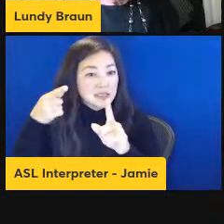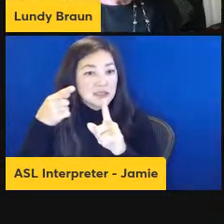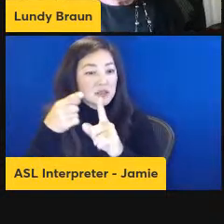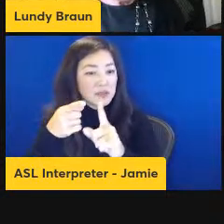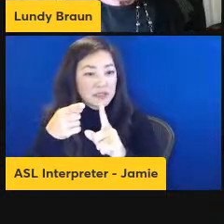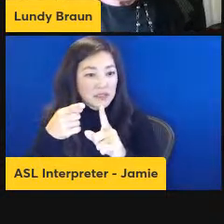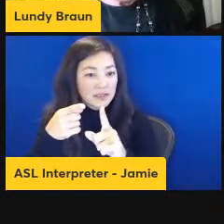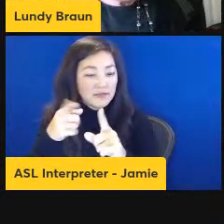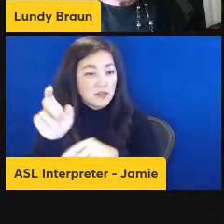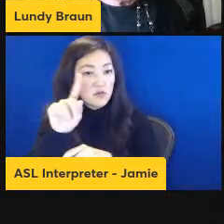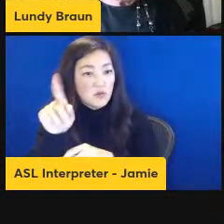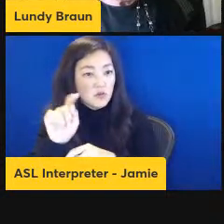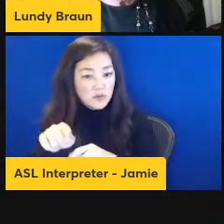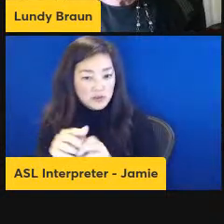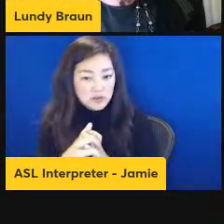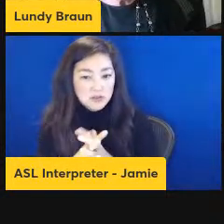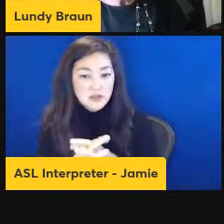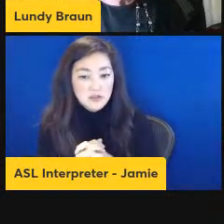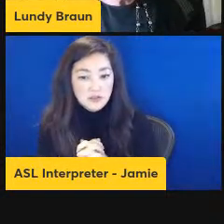specific question.